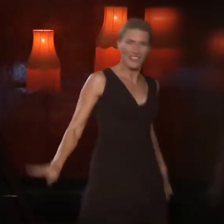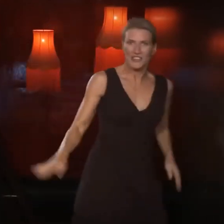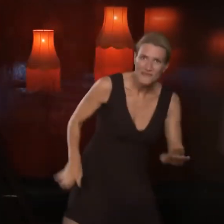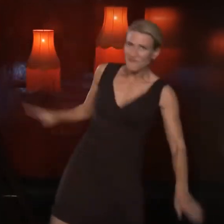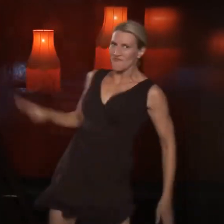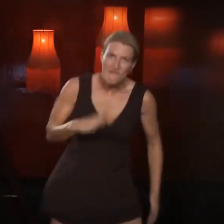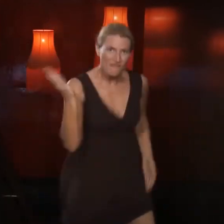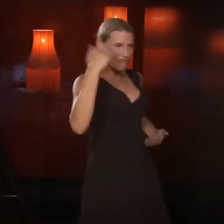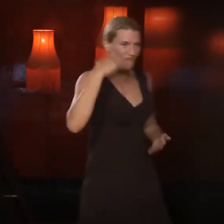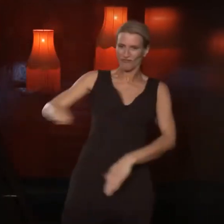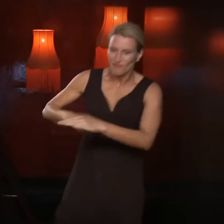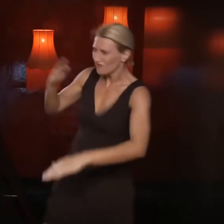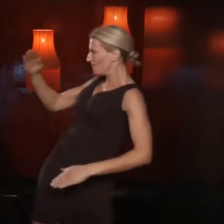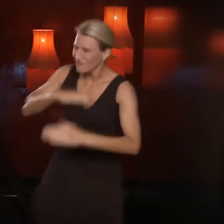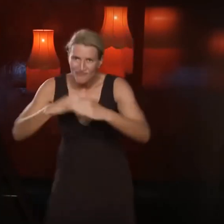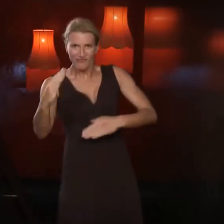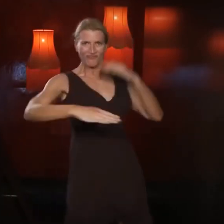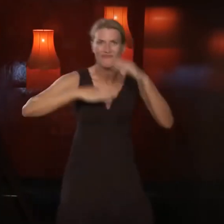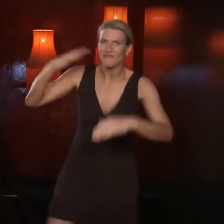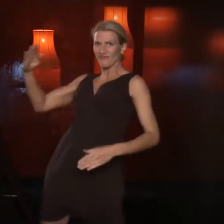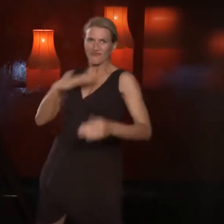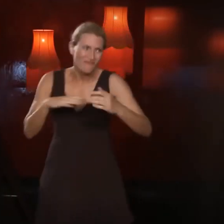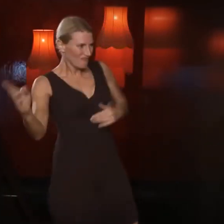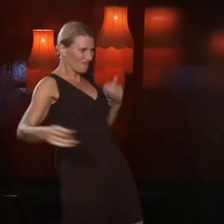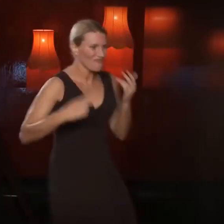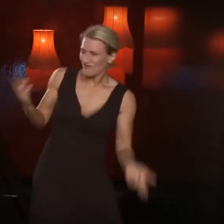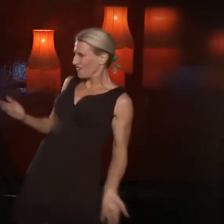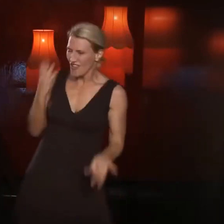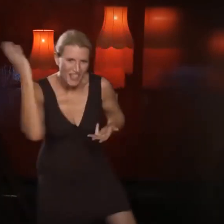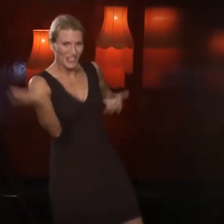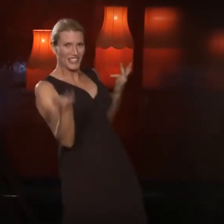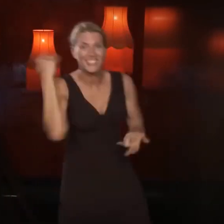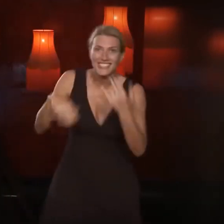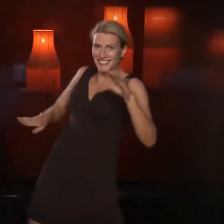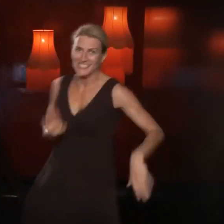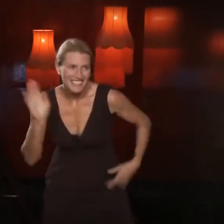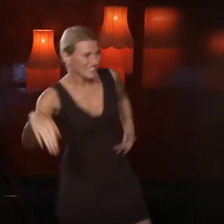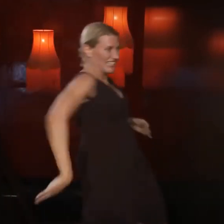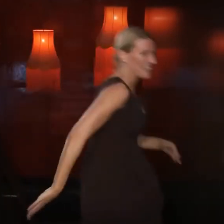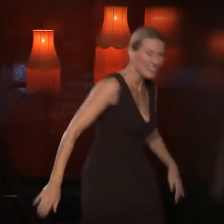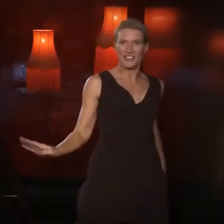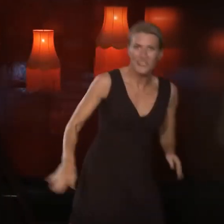But I guarantee keep pushing myself to the finish line. Who the greatest on this time? Time to take out my time. When I'm at the bottom. Yeah.